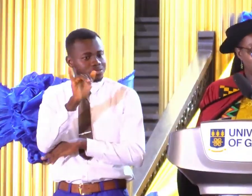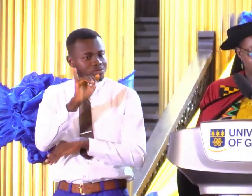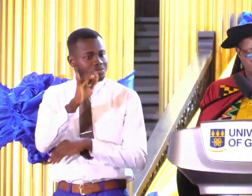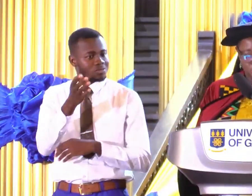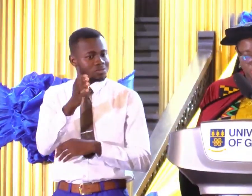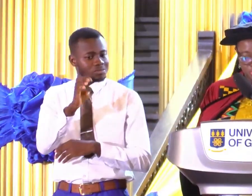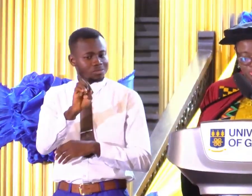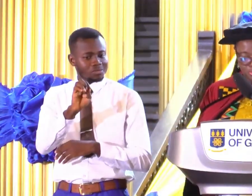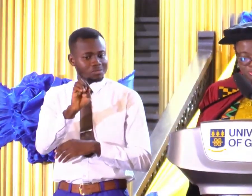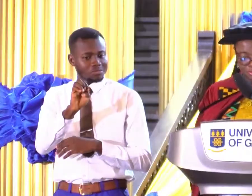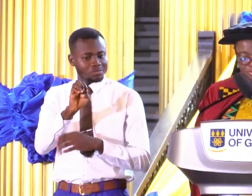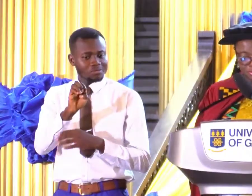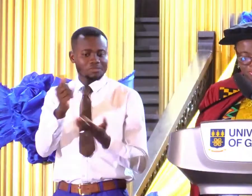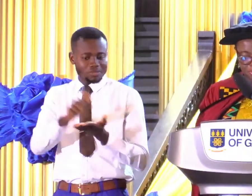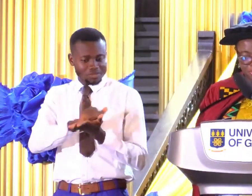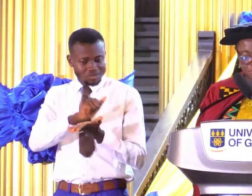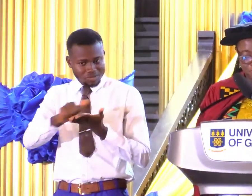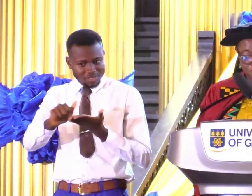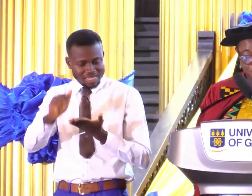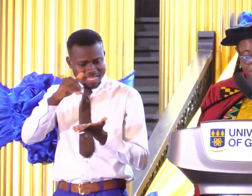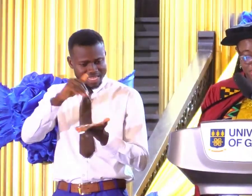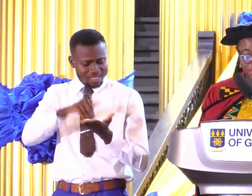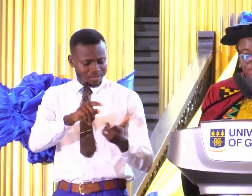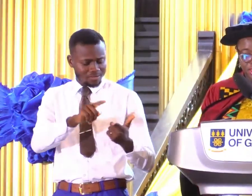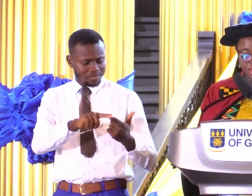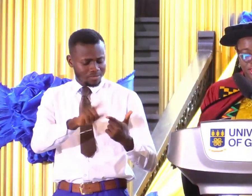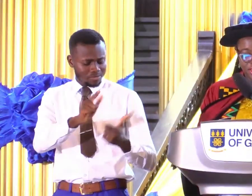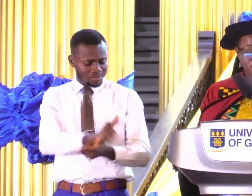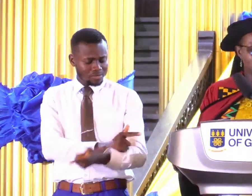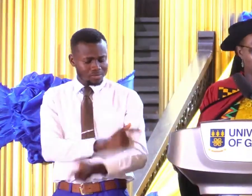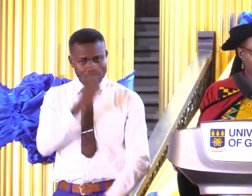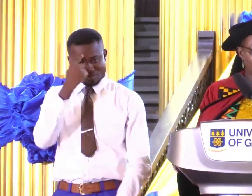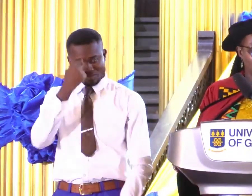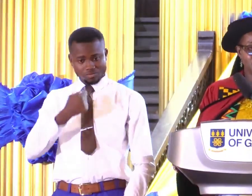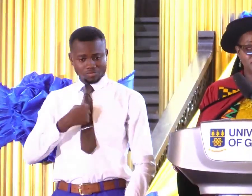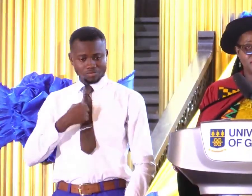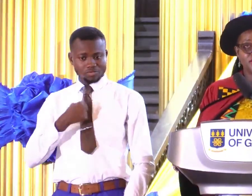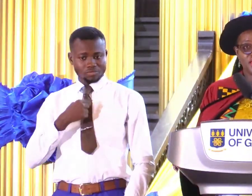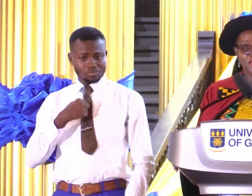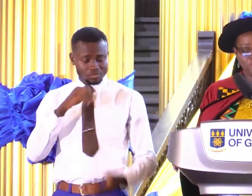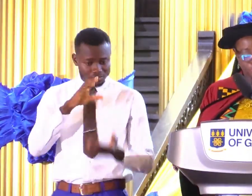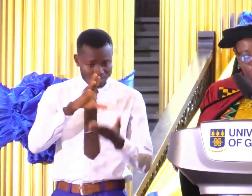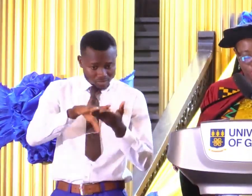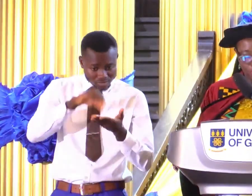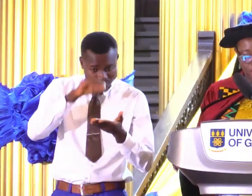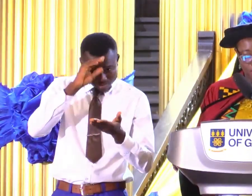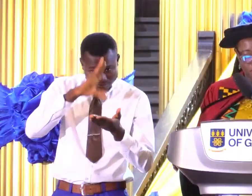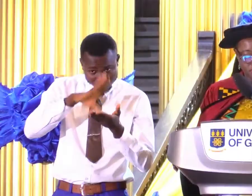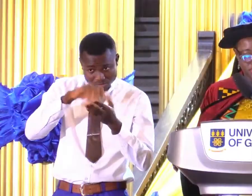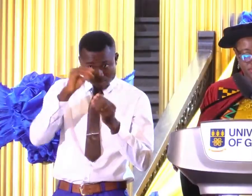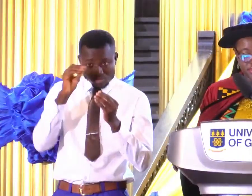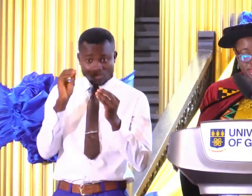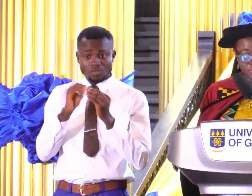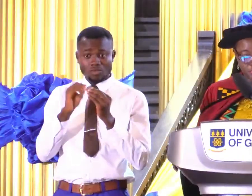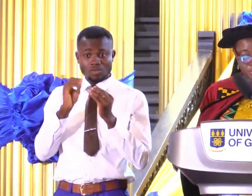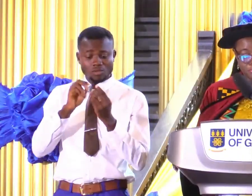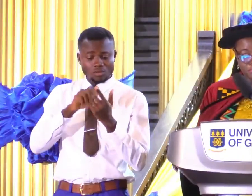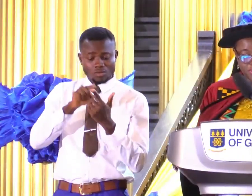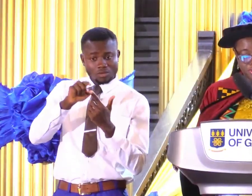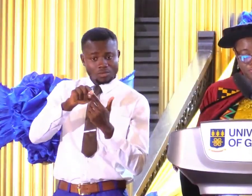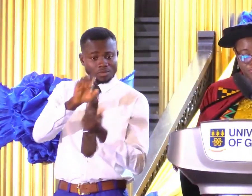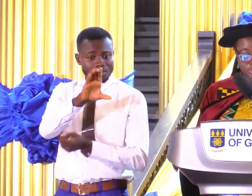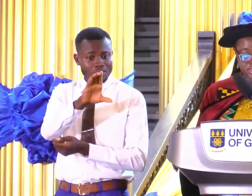The lesson 2, for me, is learning a lot more about the